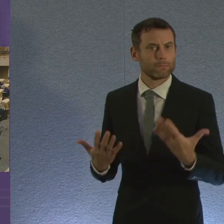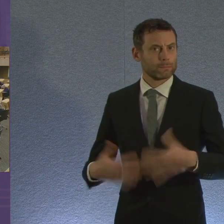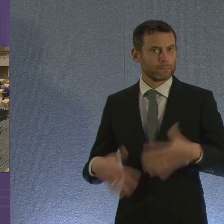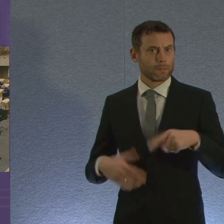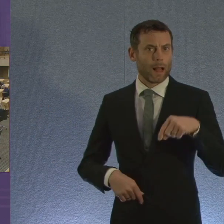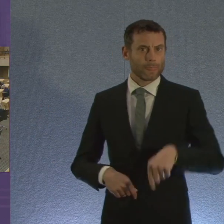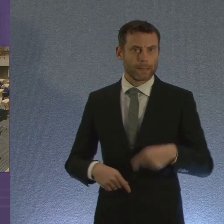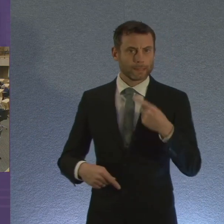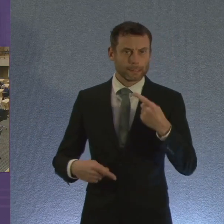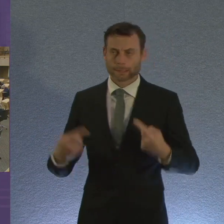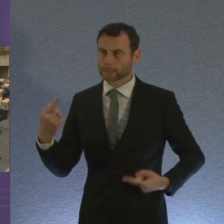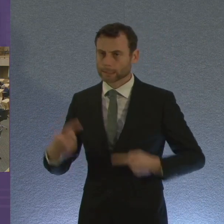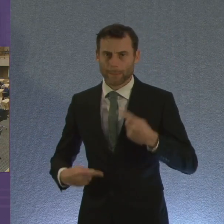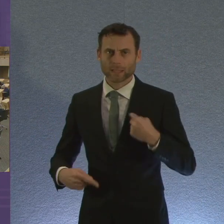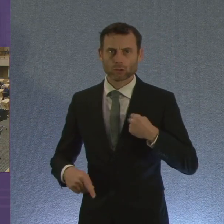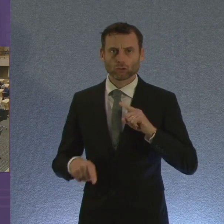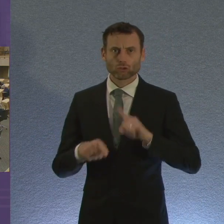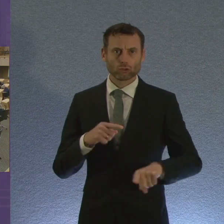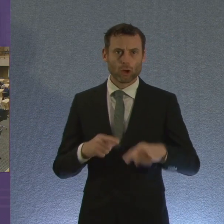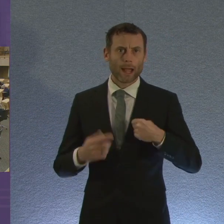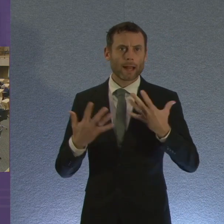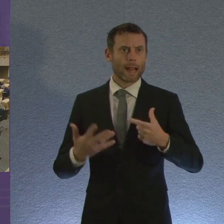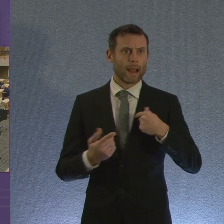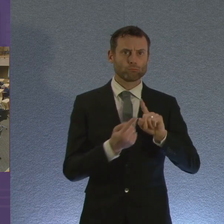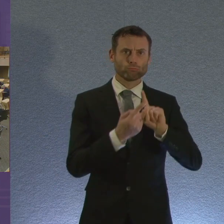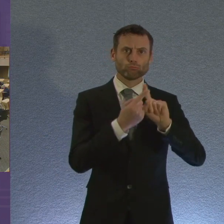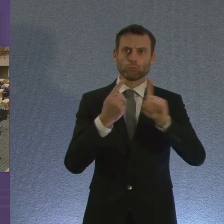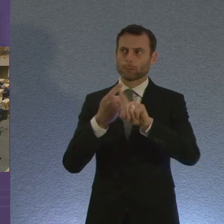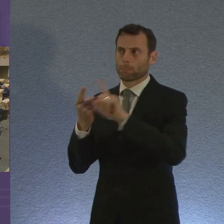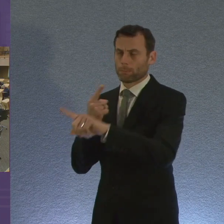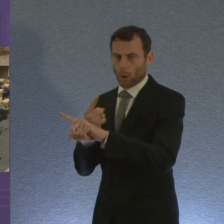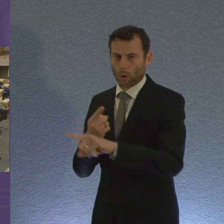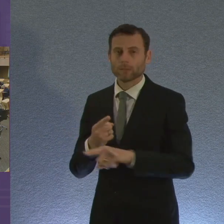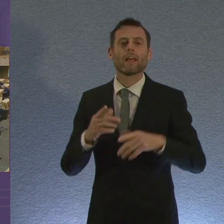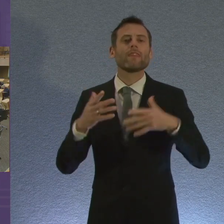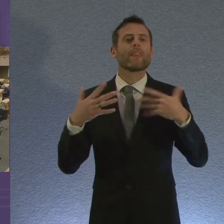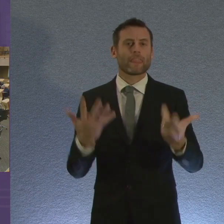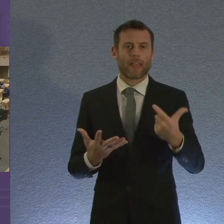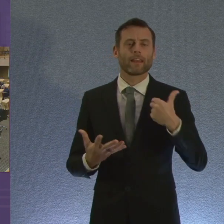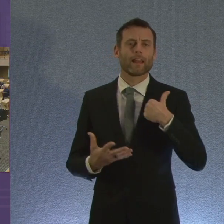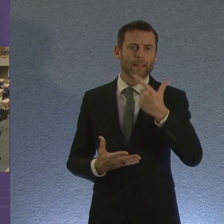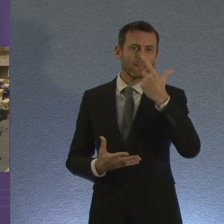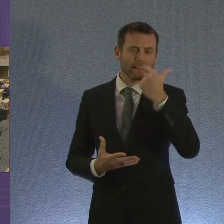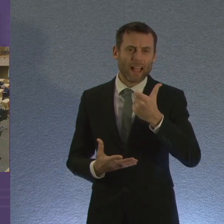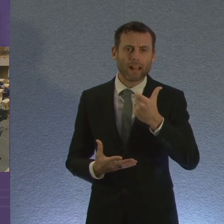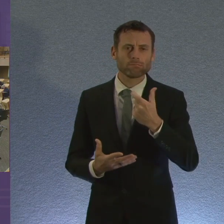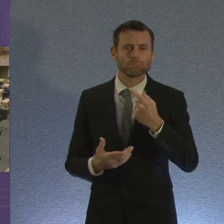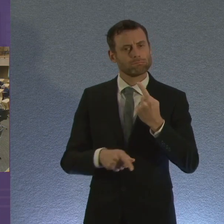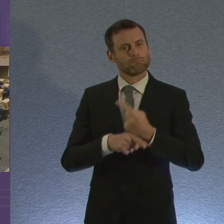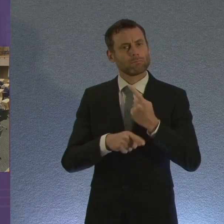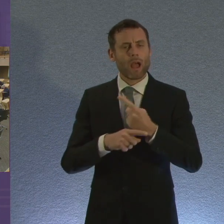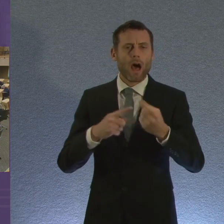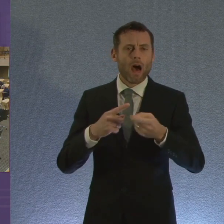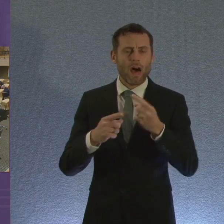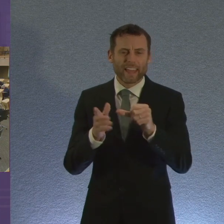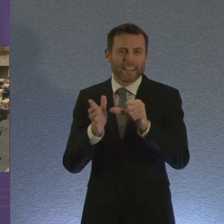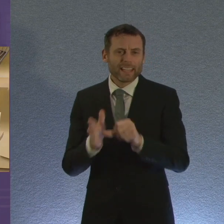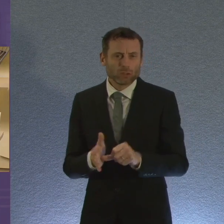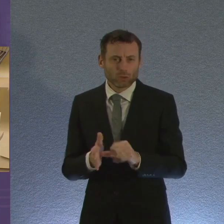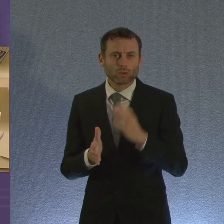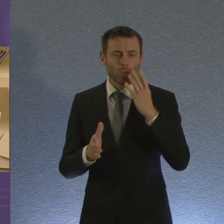debate. I will deal with as much as I possibly can, and then, of course, I'll be happy to address other issues outside the Chamber as we go forward, and